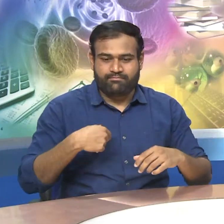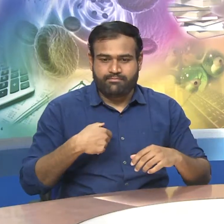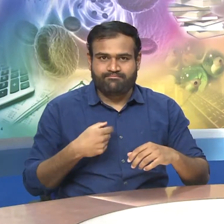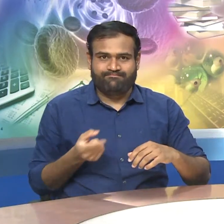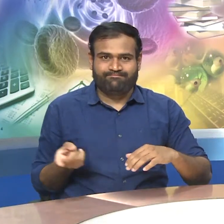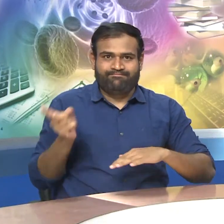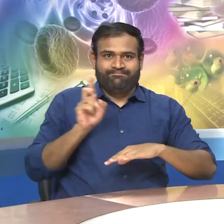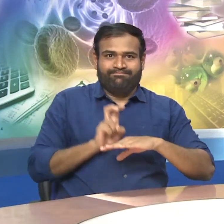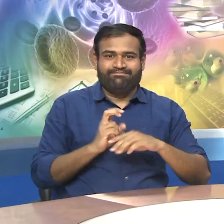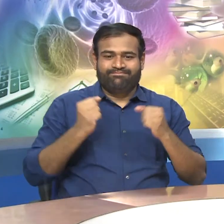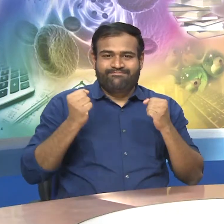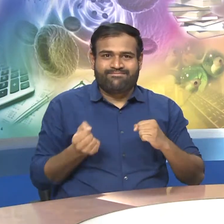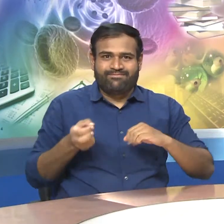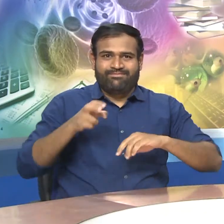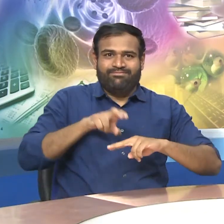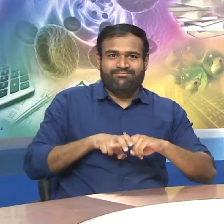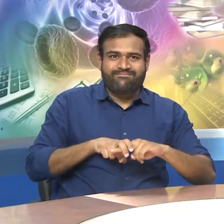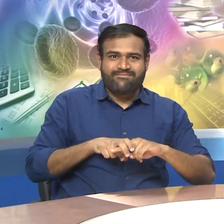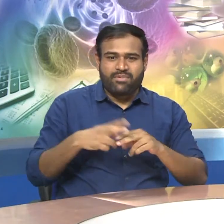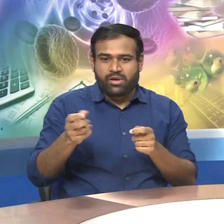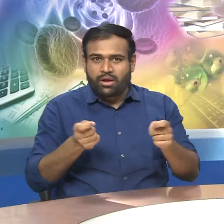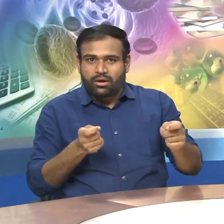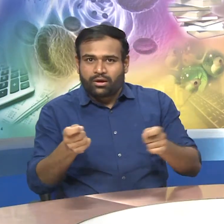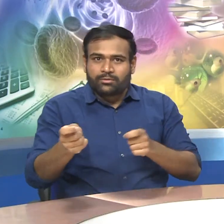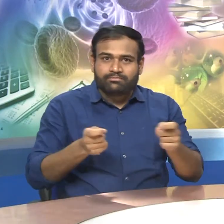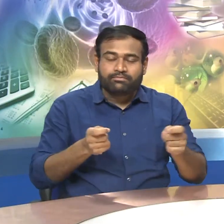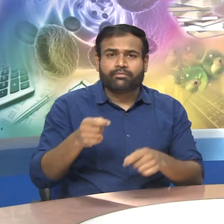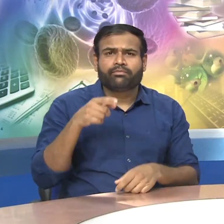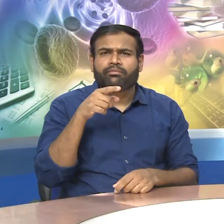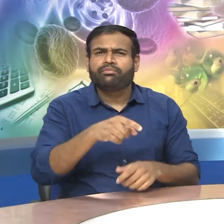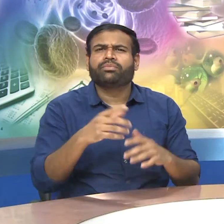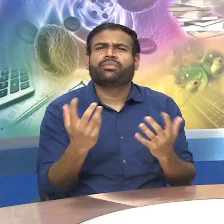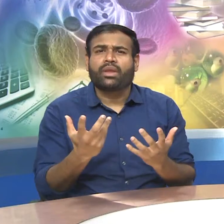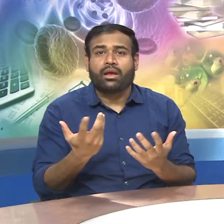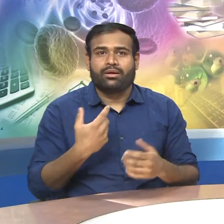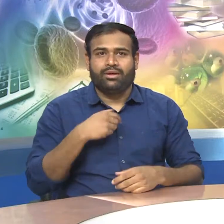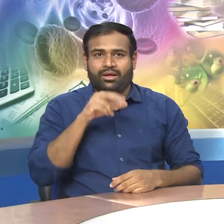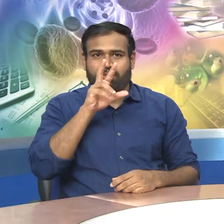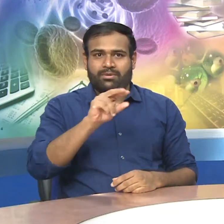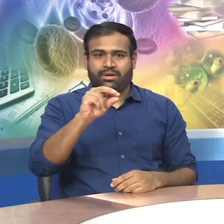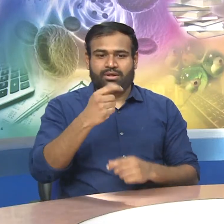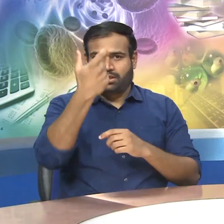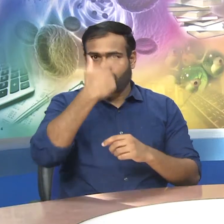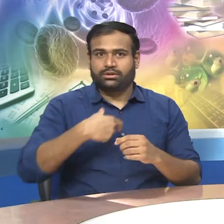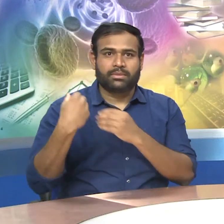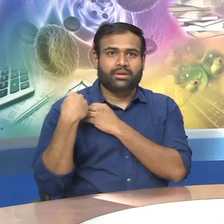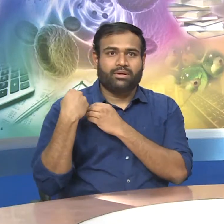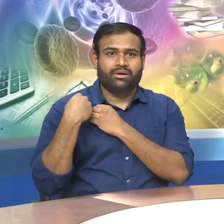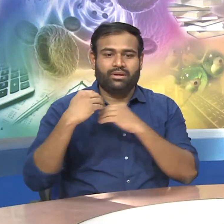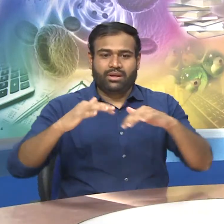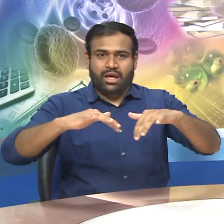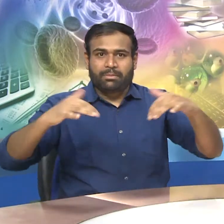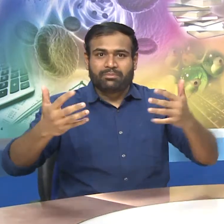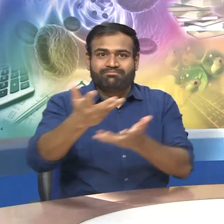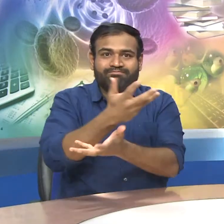Next topic 14.1.2 Presiding Officer or the